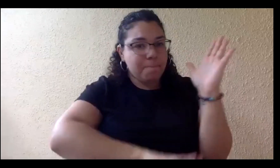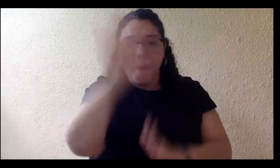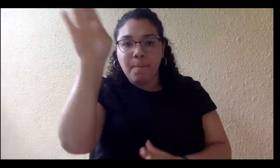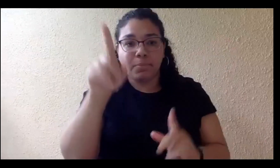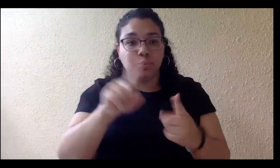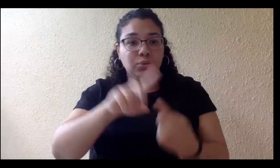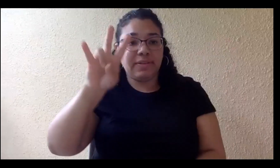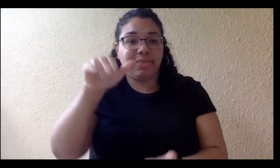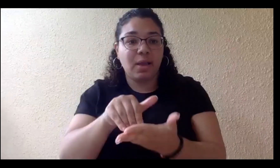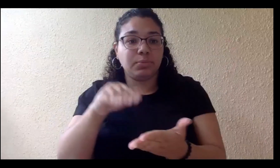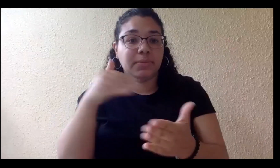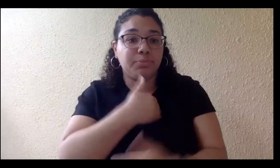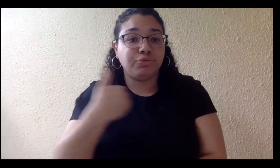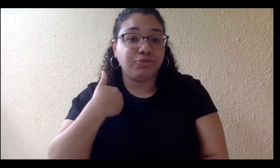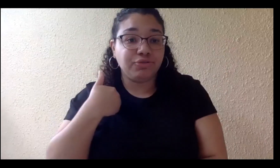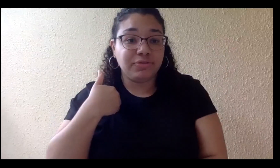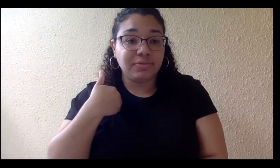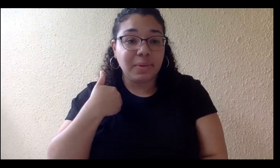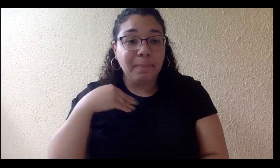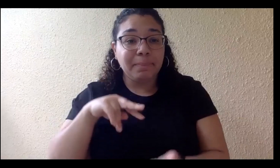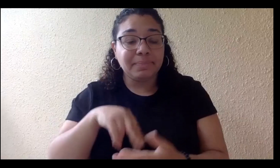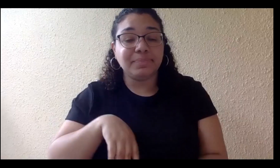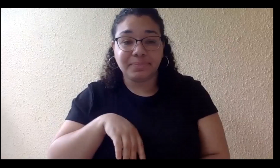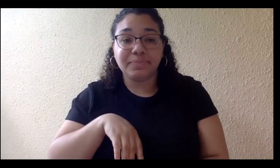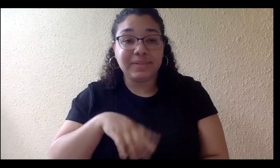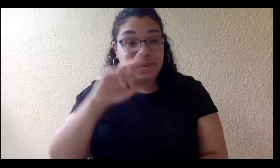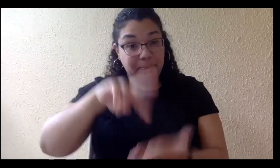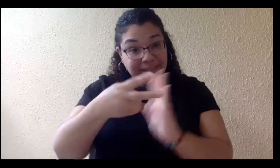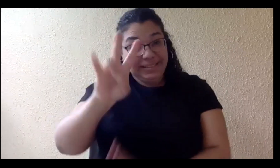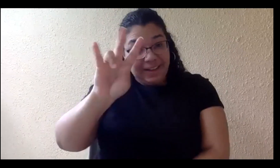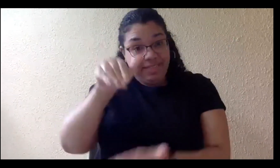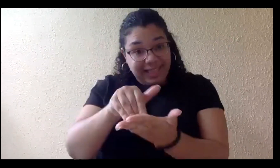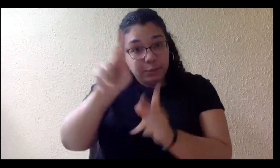ever imagined that it would grow to over 7,000 members.